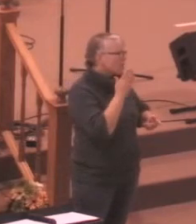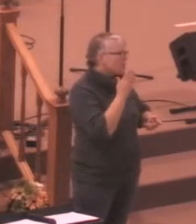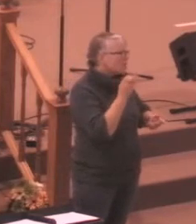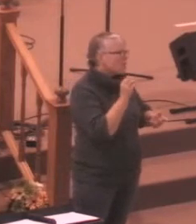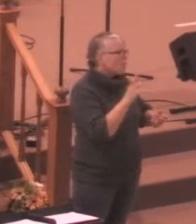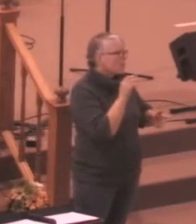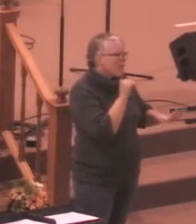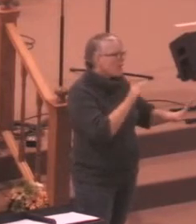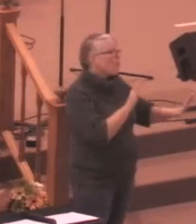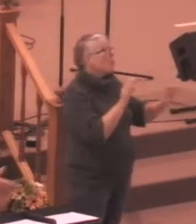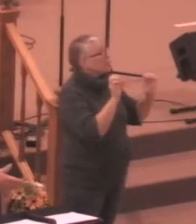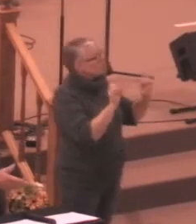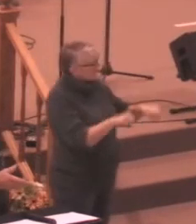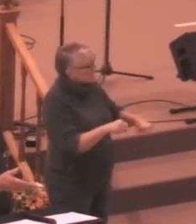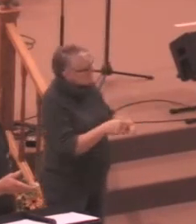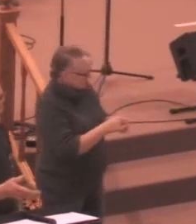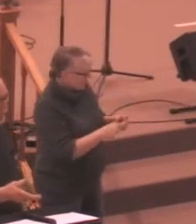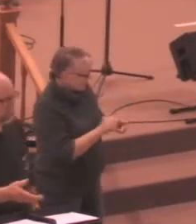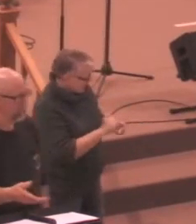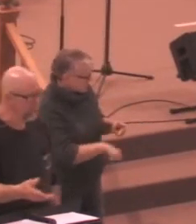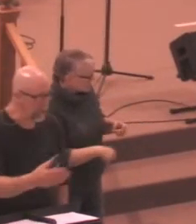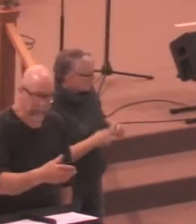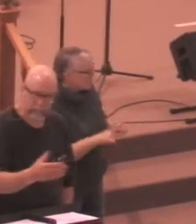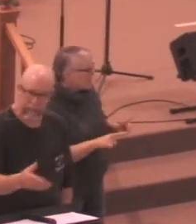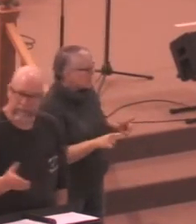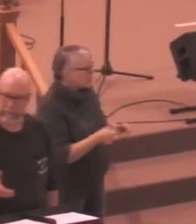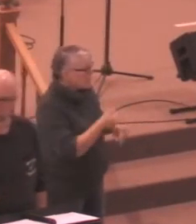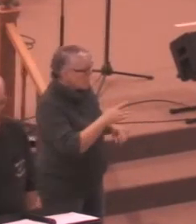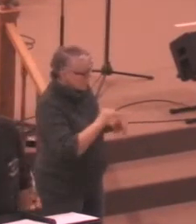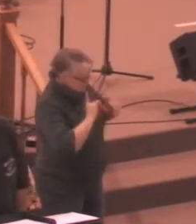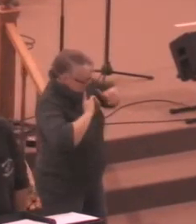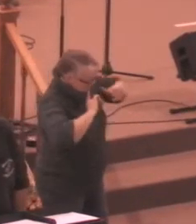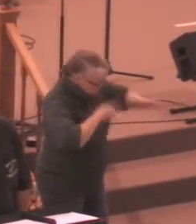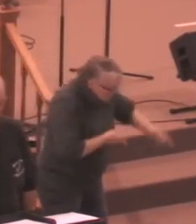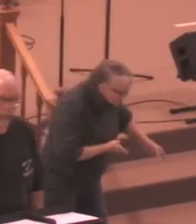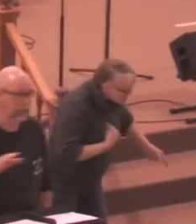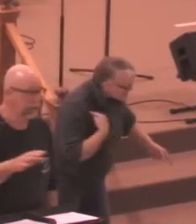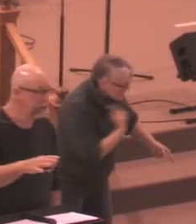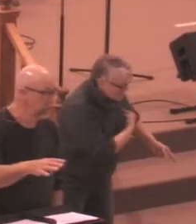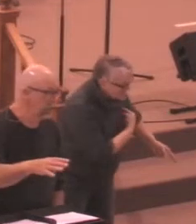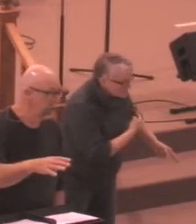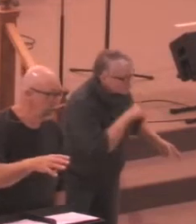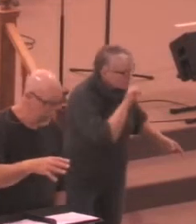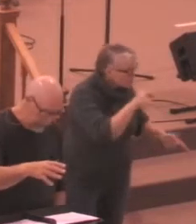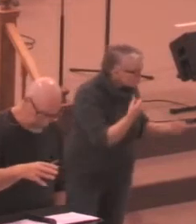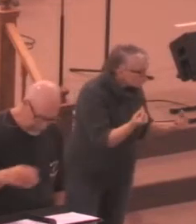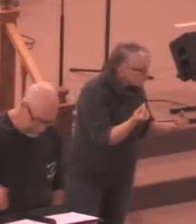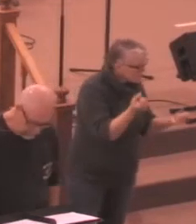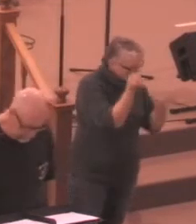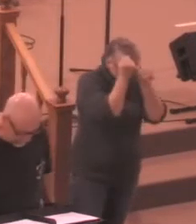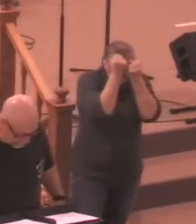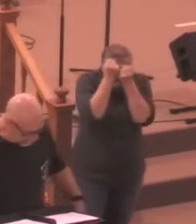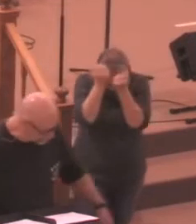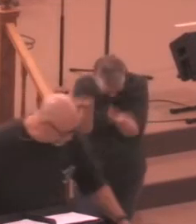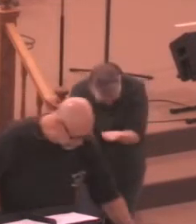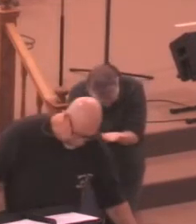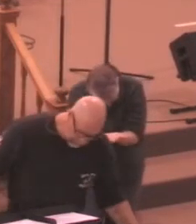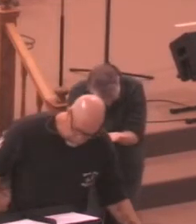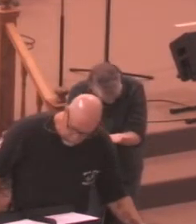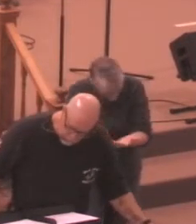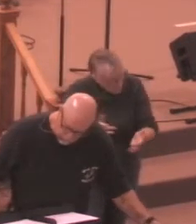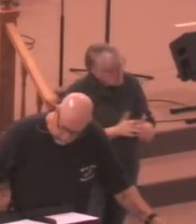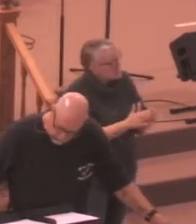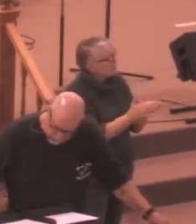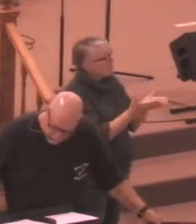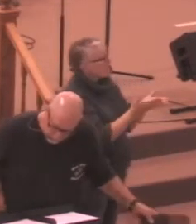or can't, that's totally up to you, it's your choice. But when God commands us, we're supposed to do what? Obey that. So turn to your